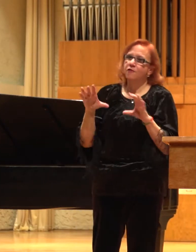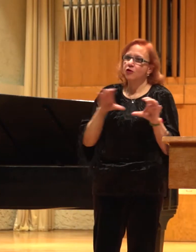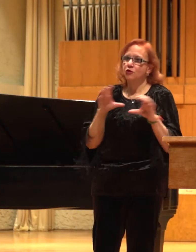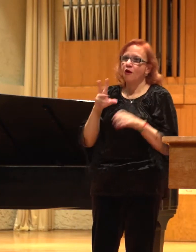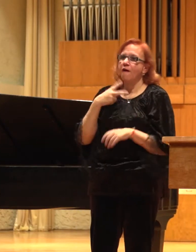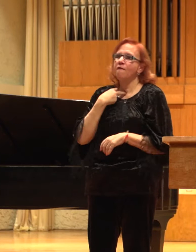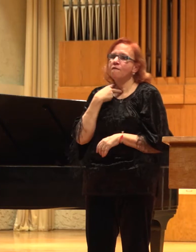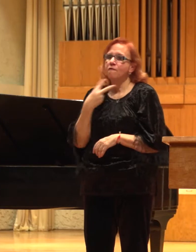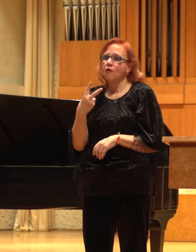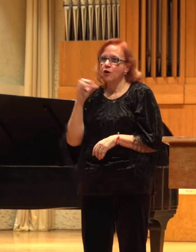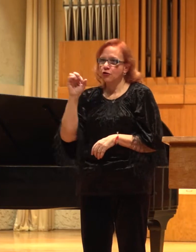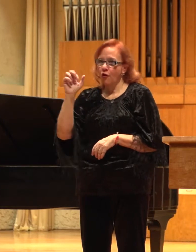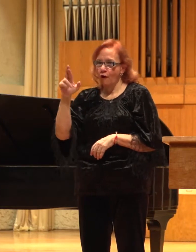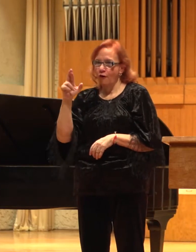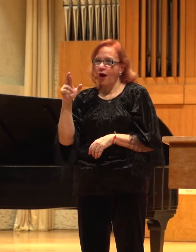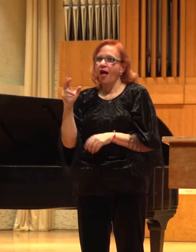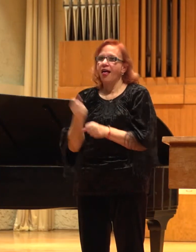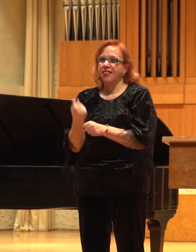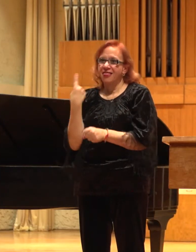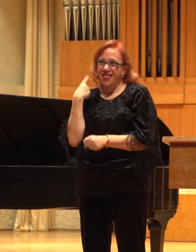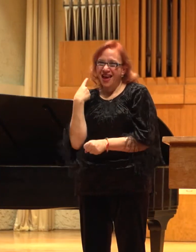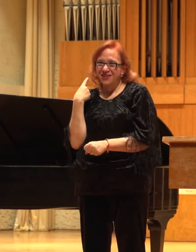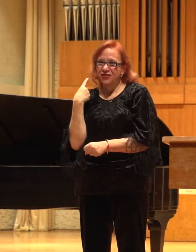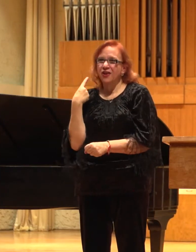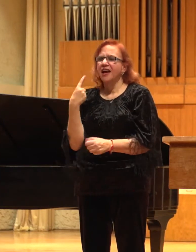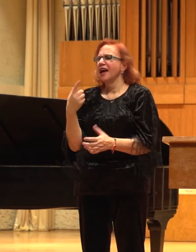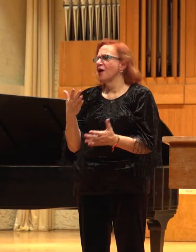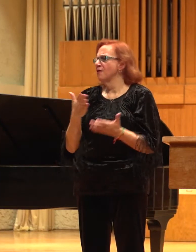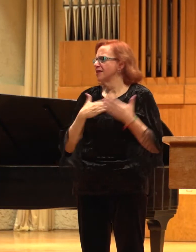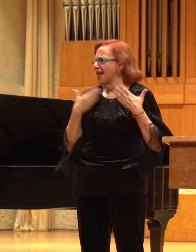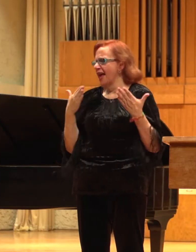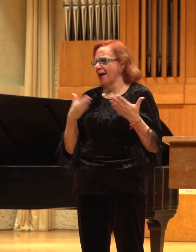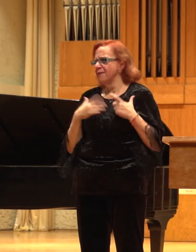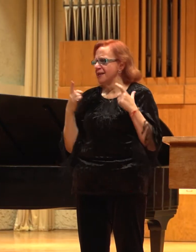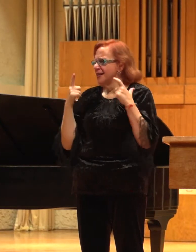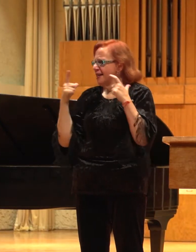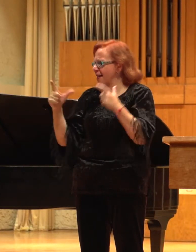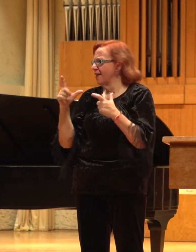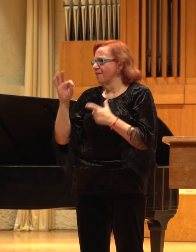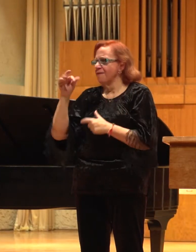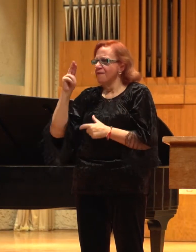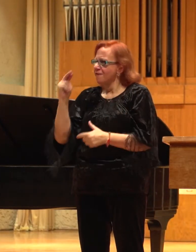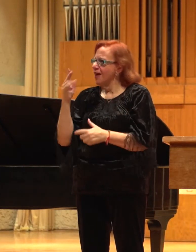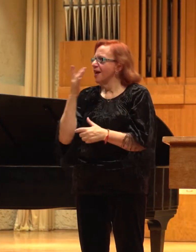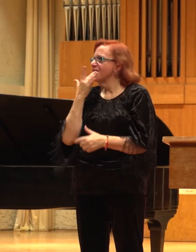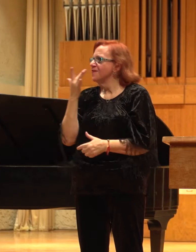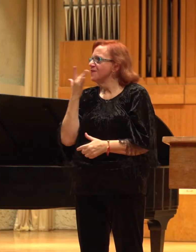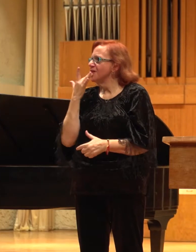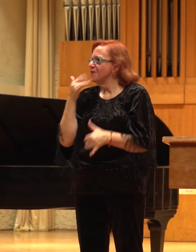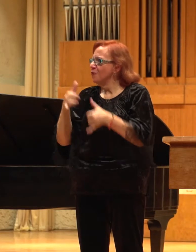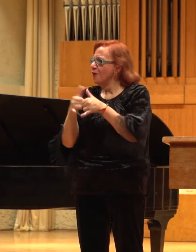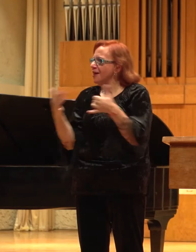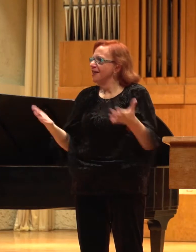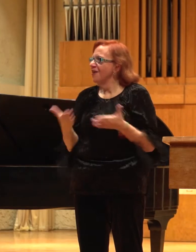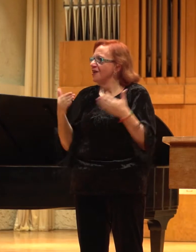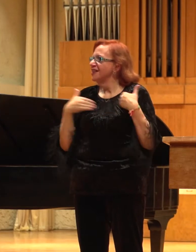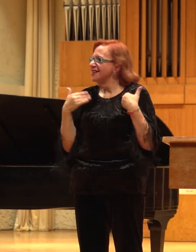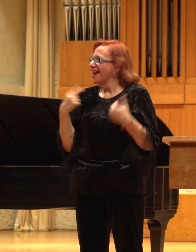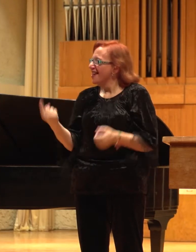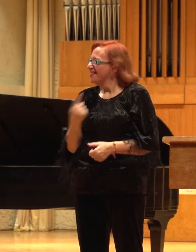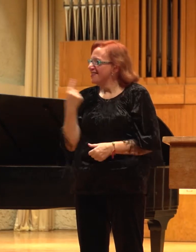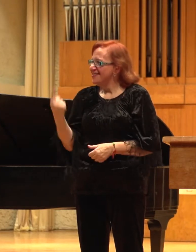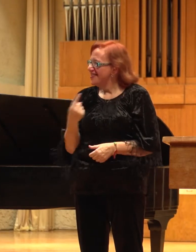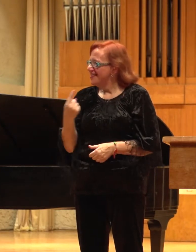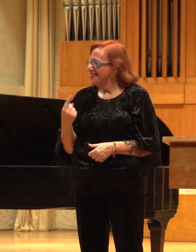voiceovers. Last year, Austin was delighted to be awarded the Fan Favorite Award here at the Young Soloist competition, and he is